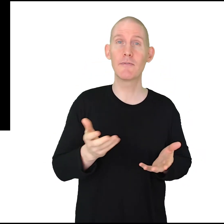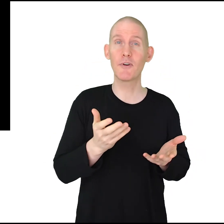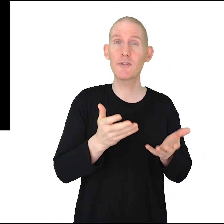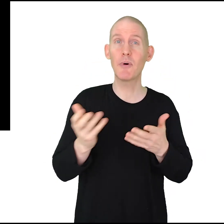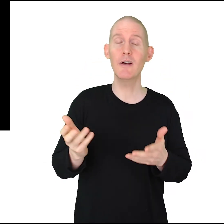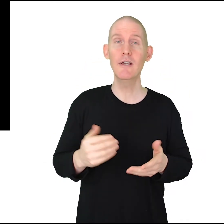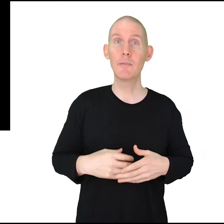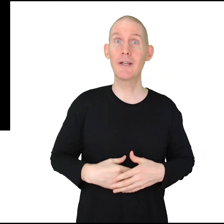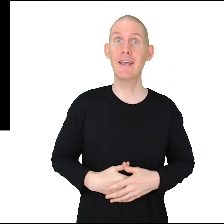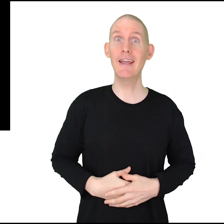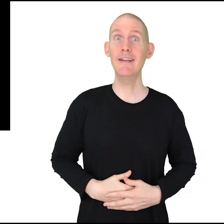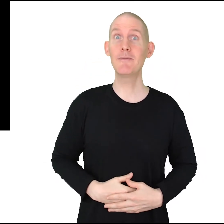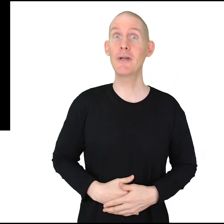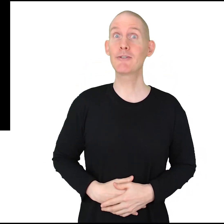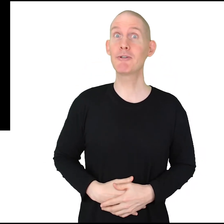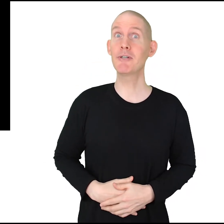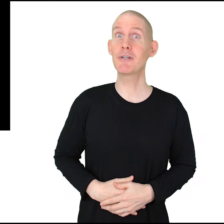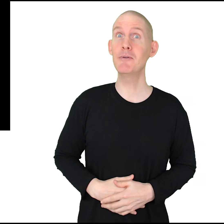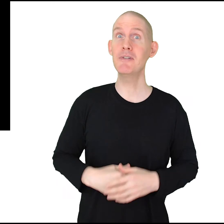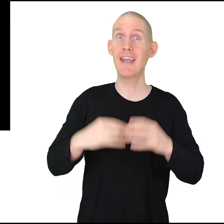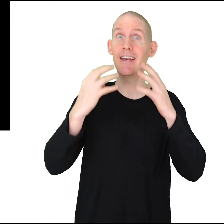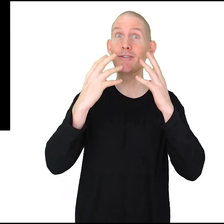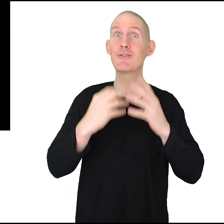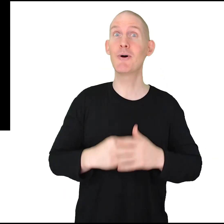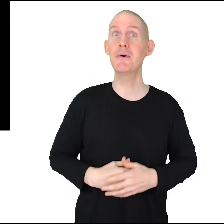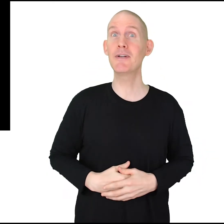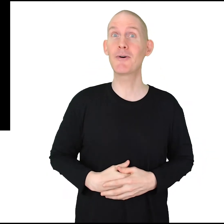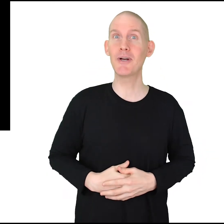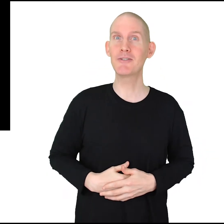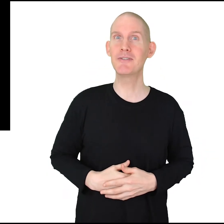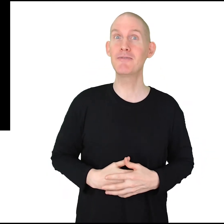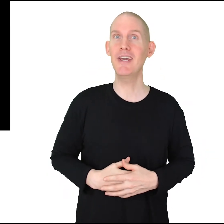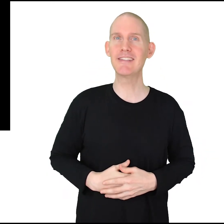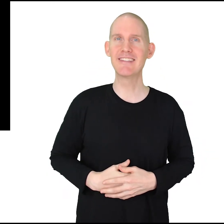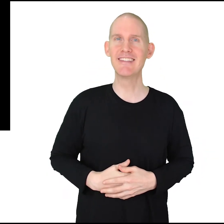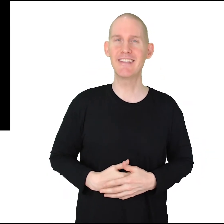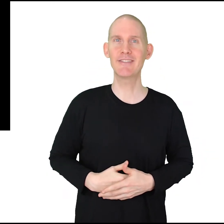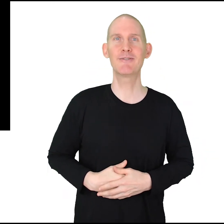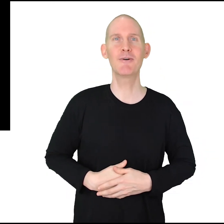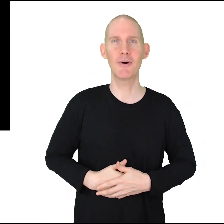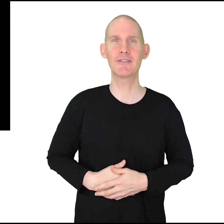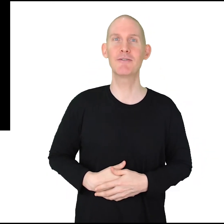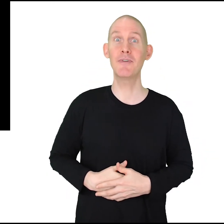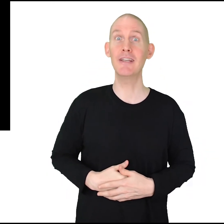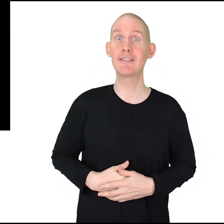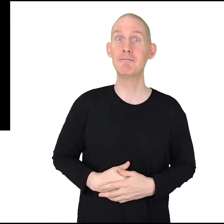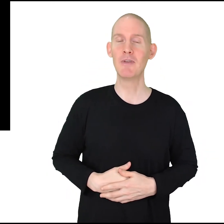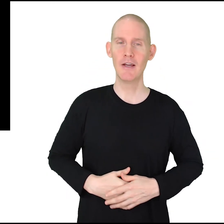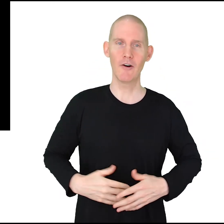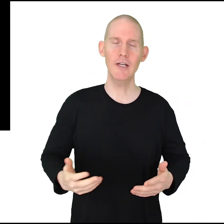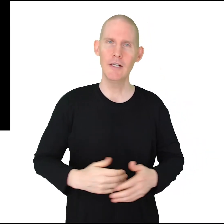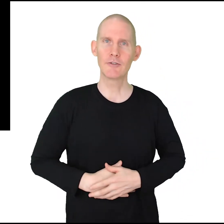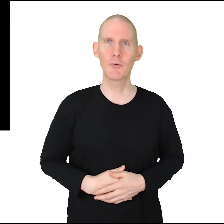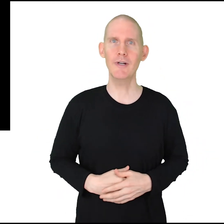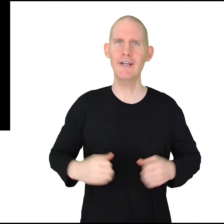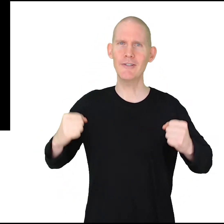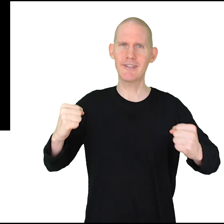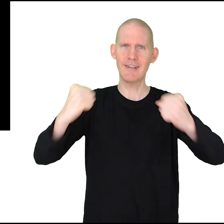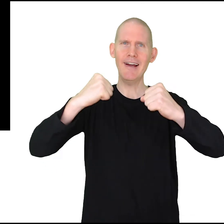first part, but at the end, make sure you're communicating, showing a question face. Yes/no question face. All right, so we're here to sign, so